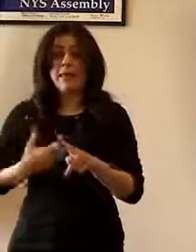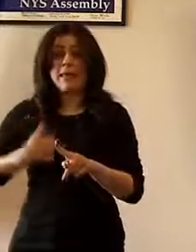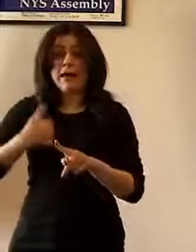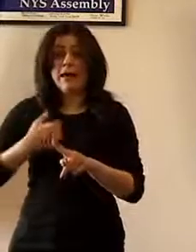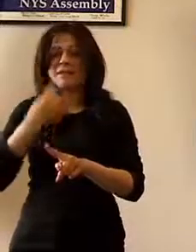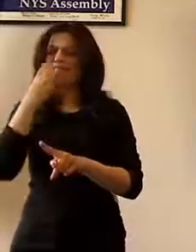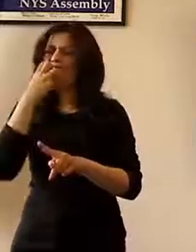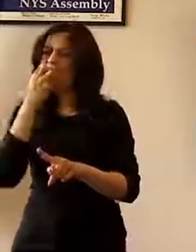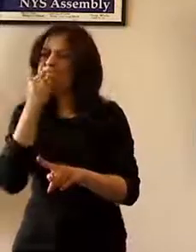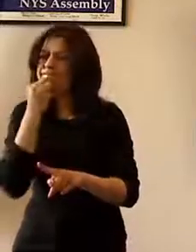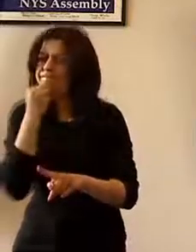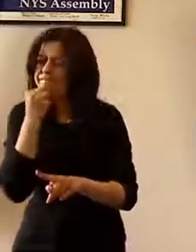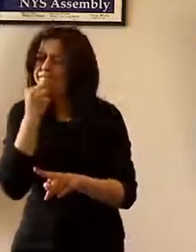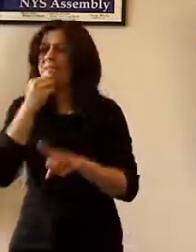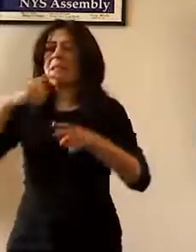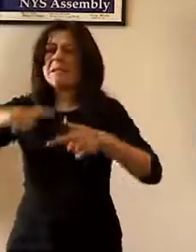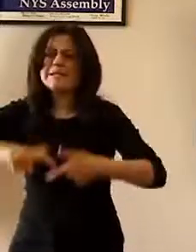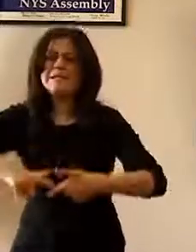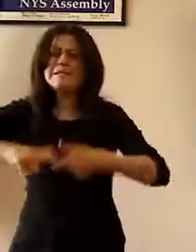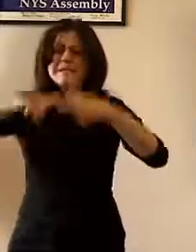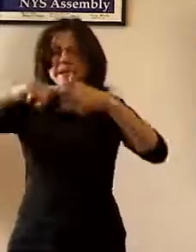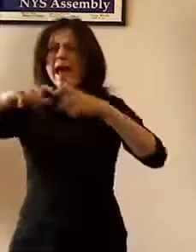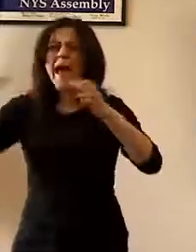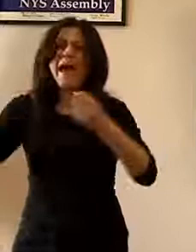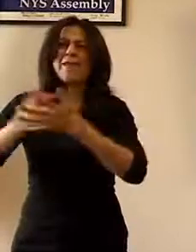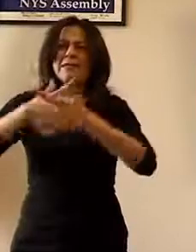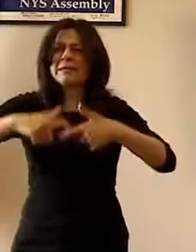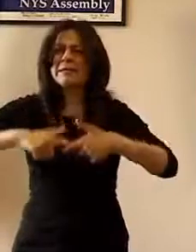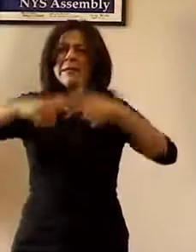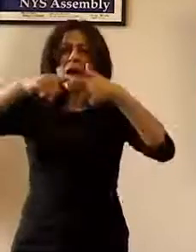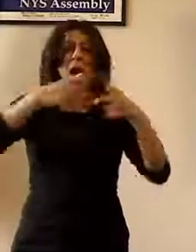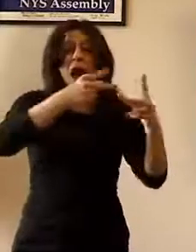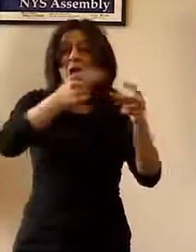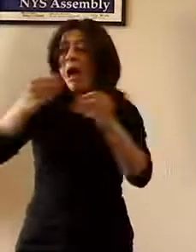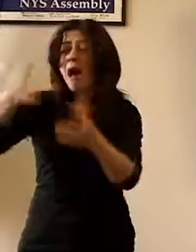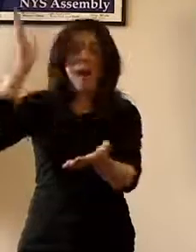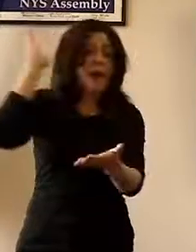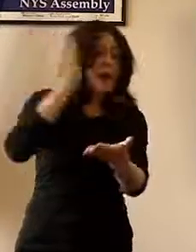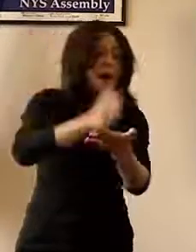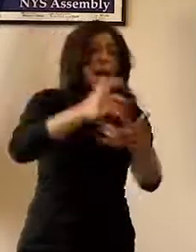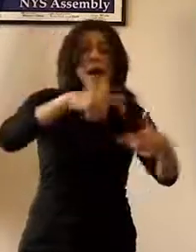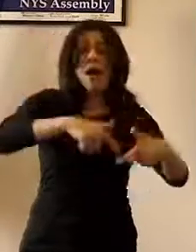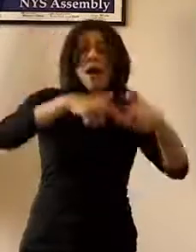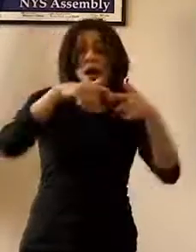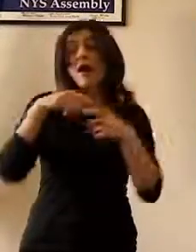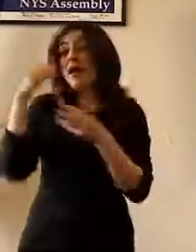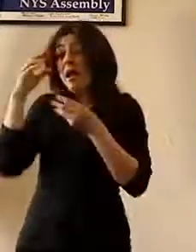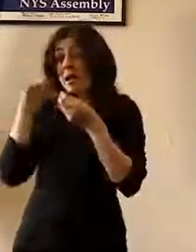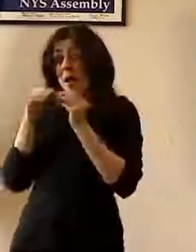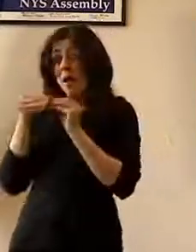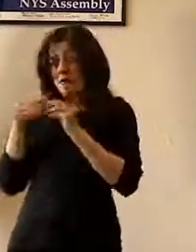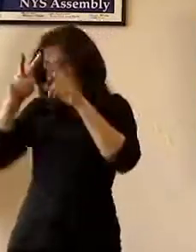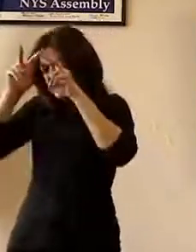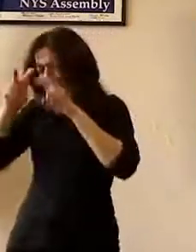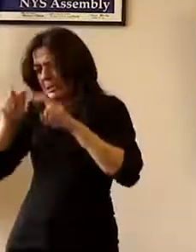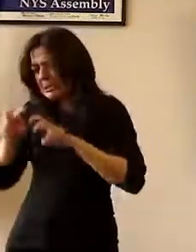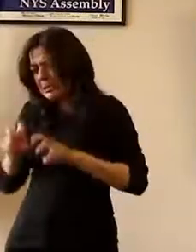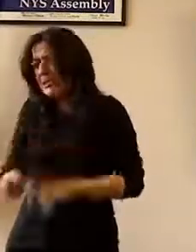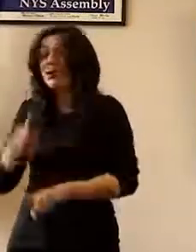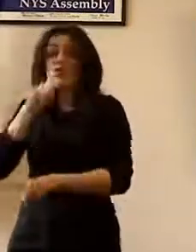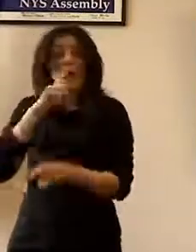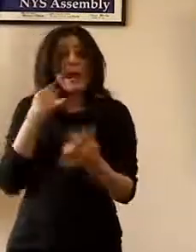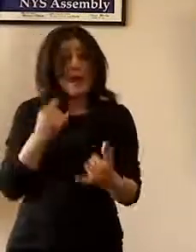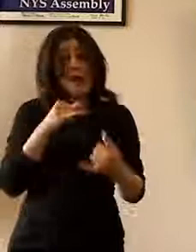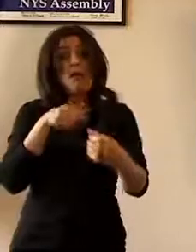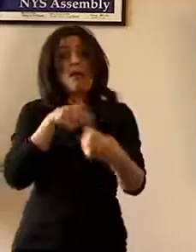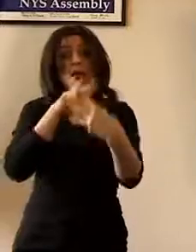needed to do this to review the literature, review the data, and they are meeting as we speak. The